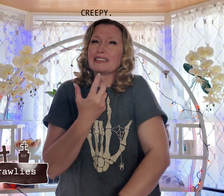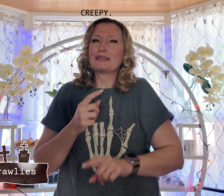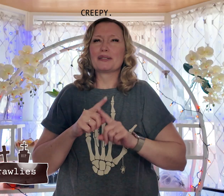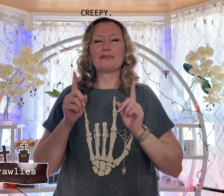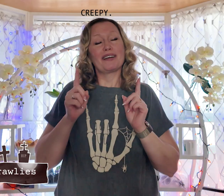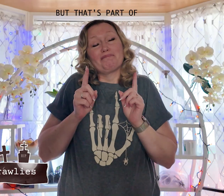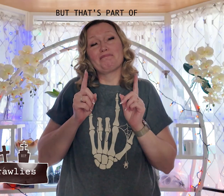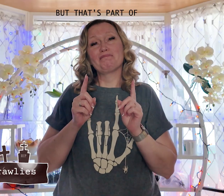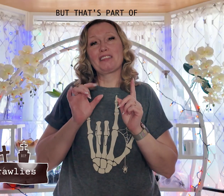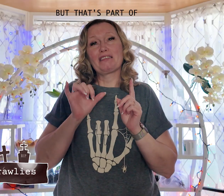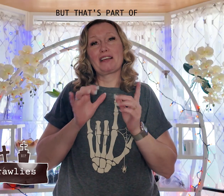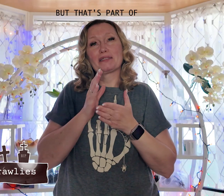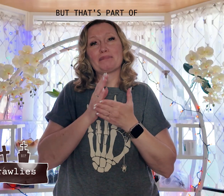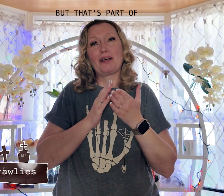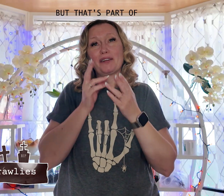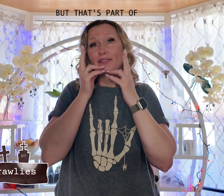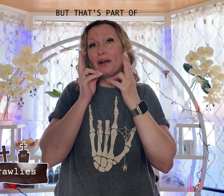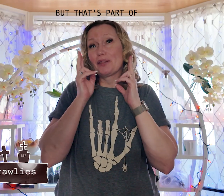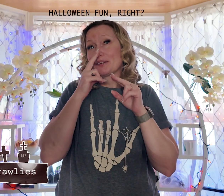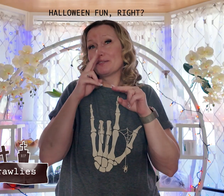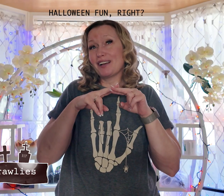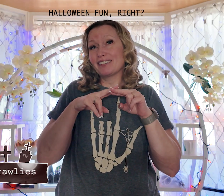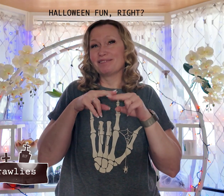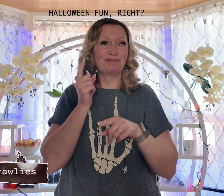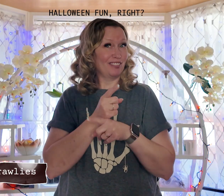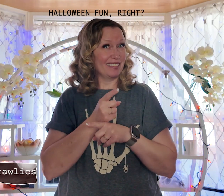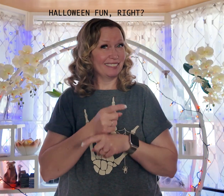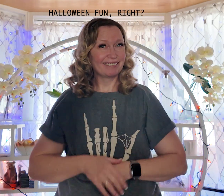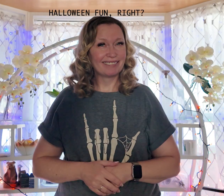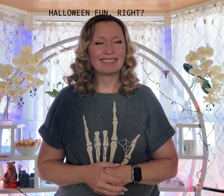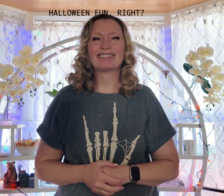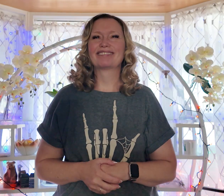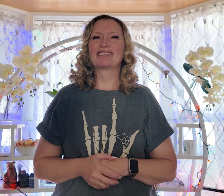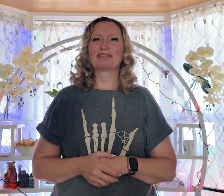Creepy, but that's part of Halloween fun, right?